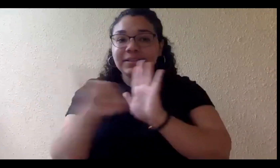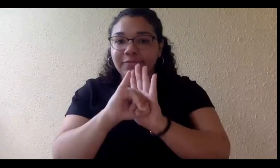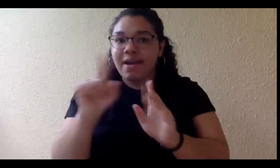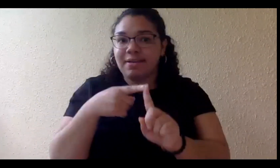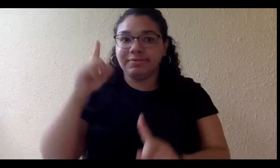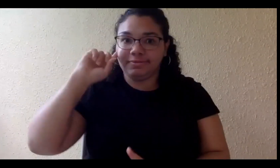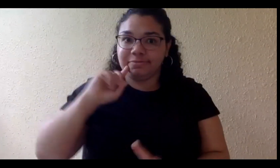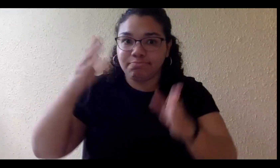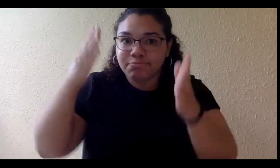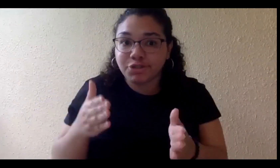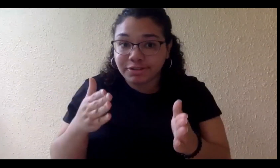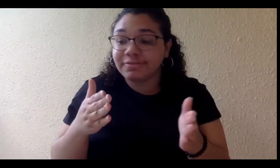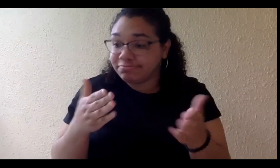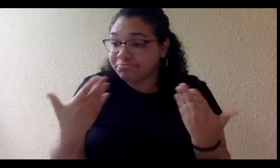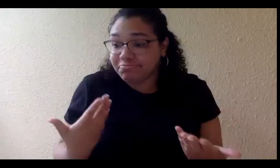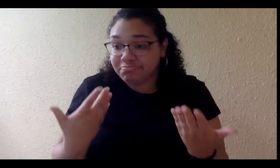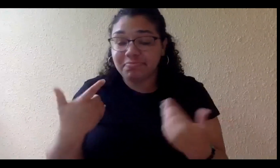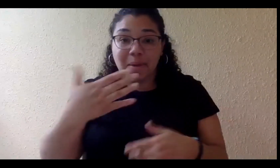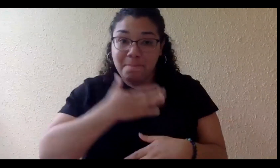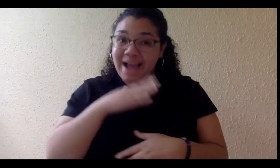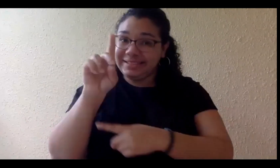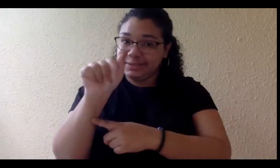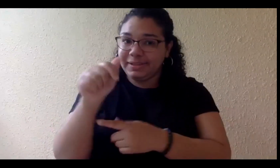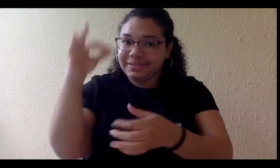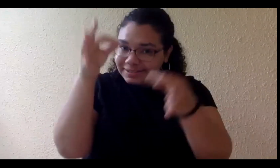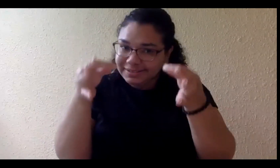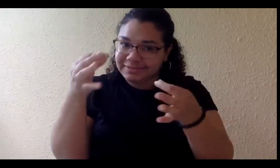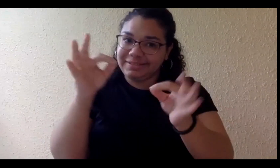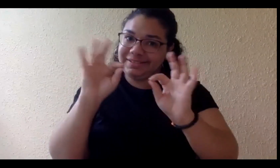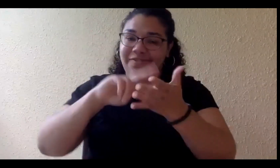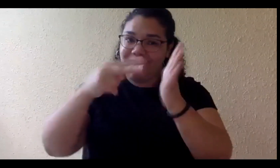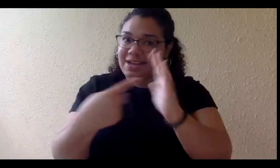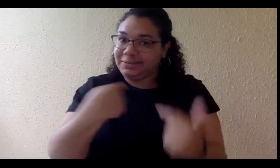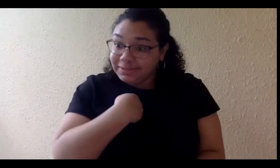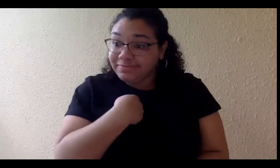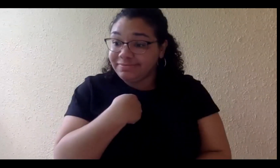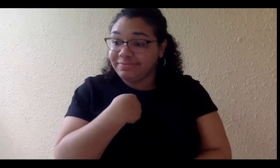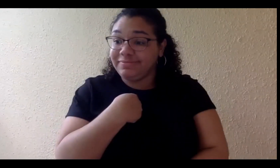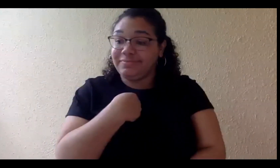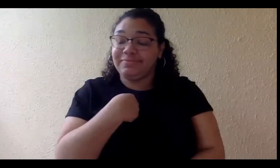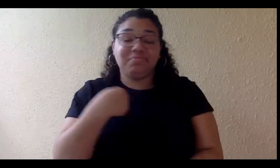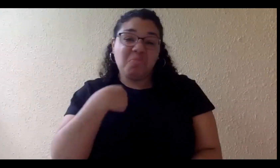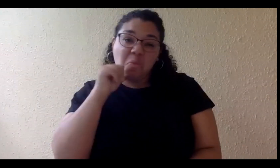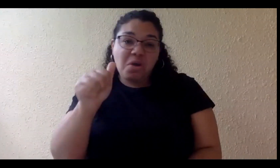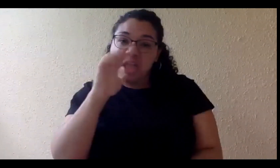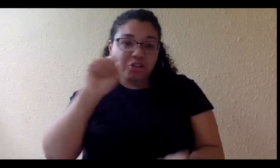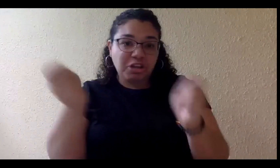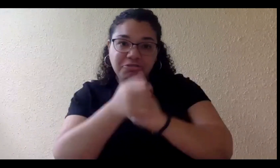So for me, I identify as a deaf individual. My disability defines